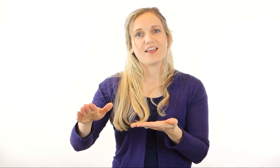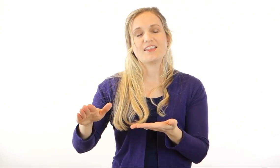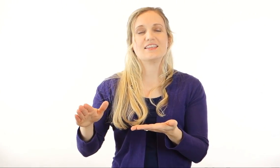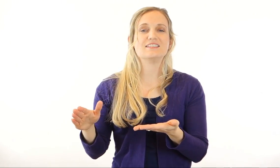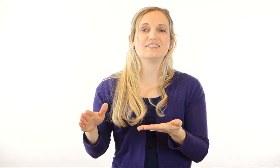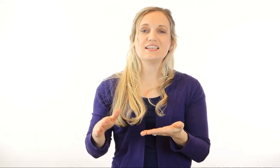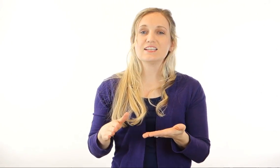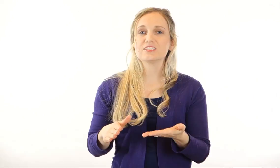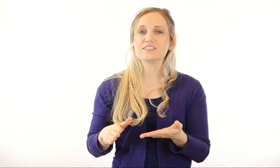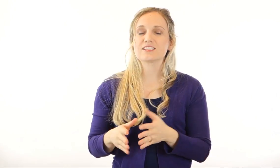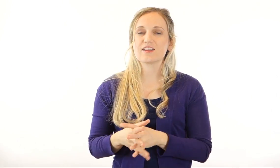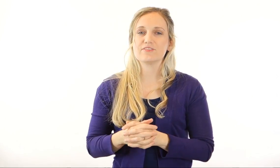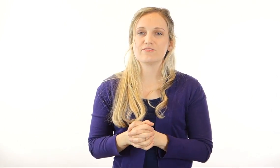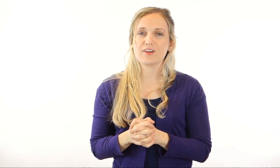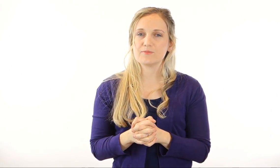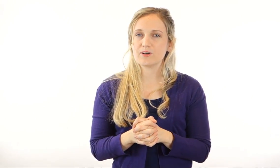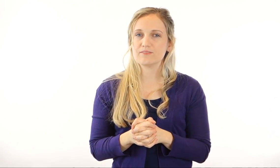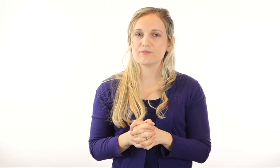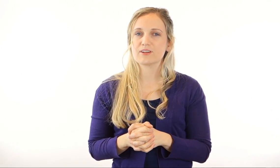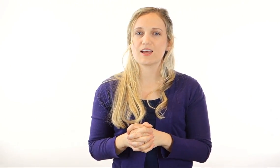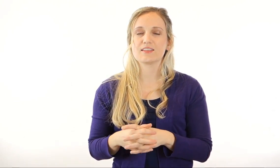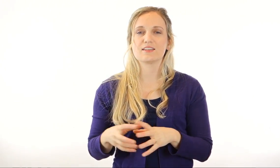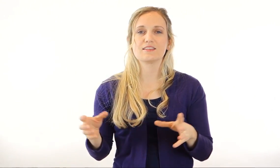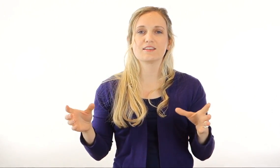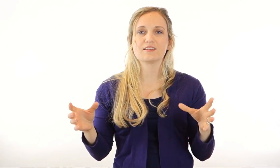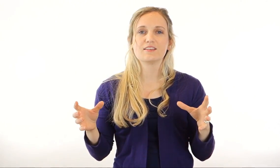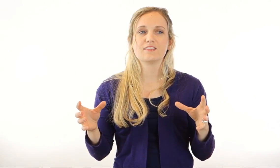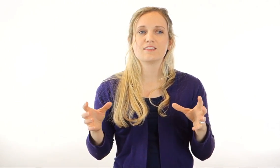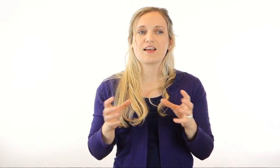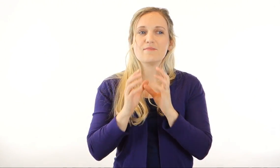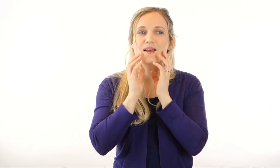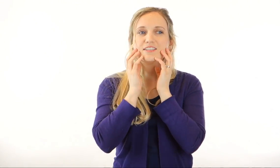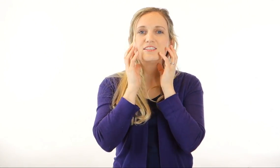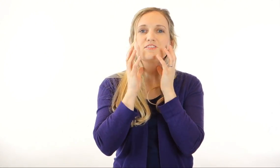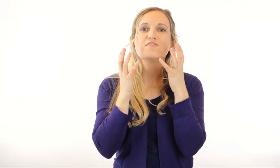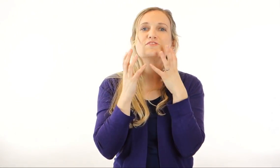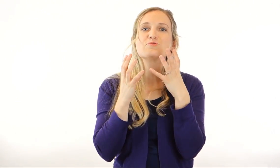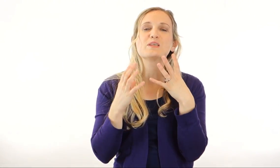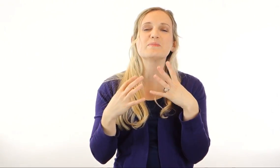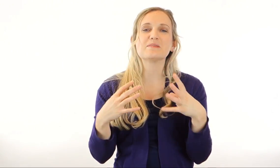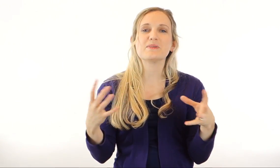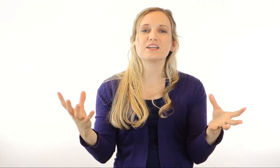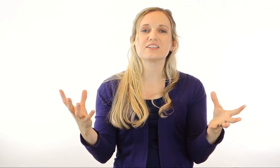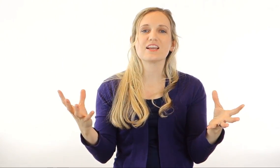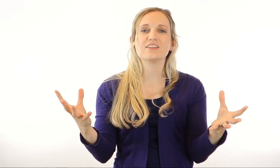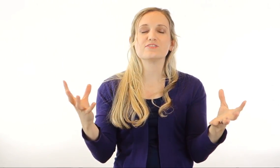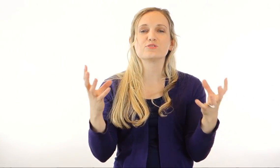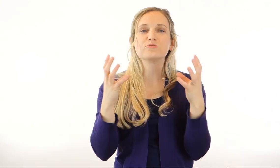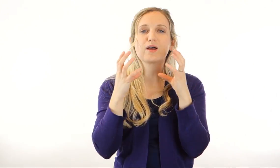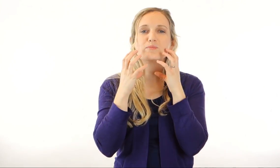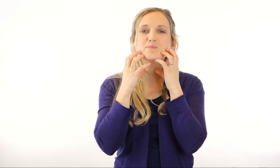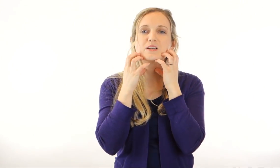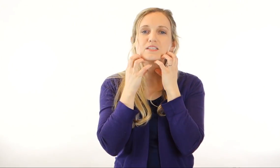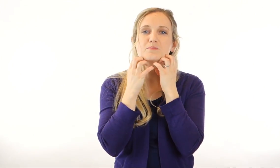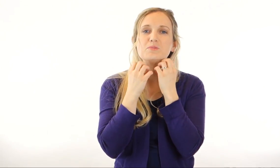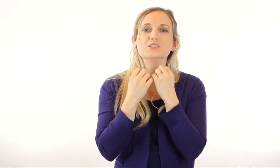And then dear is kind of a fun one if you want to add that in there. Imagine that you have this really big beard and you just grab your beard and pull it